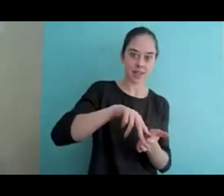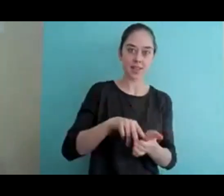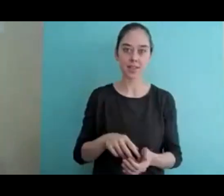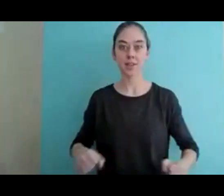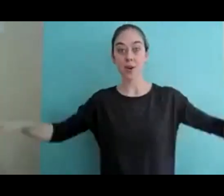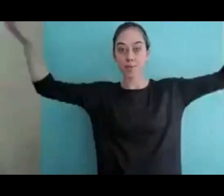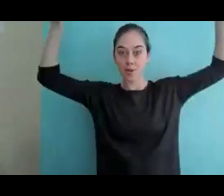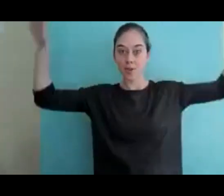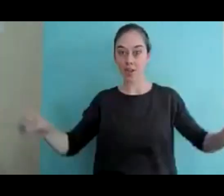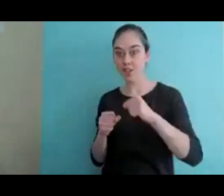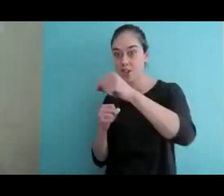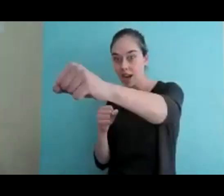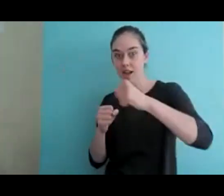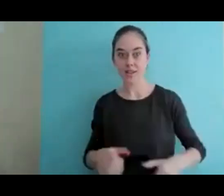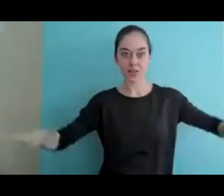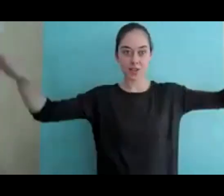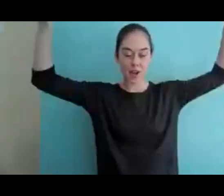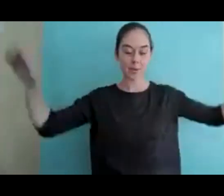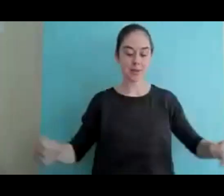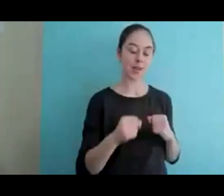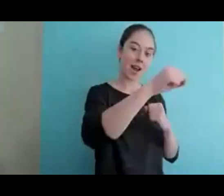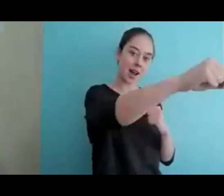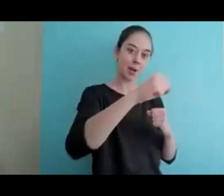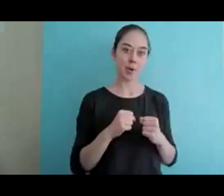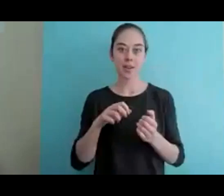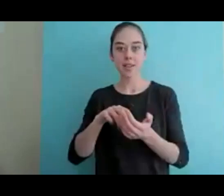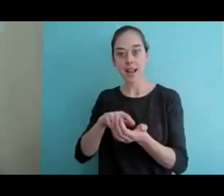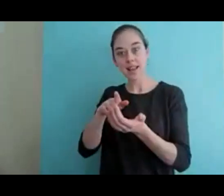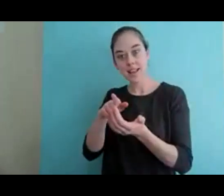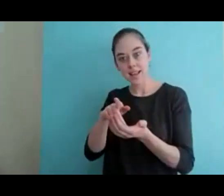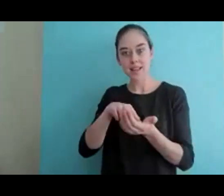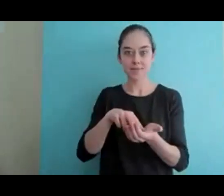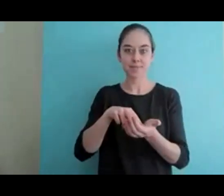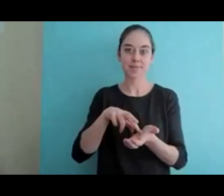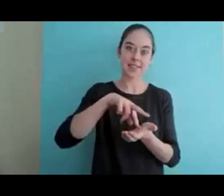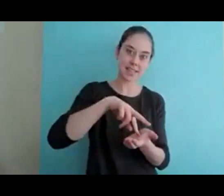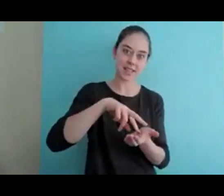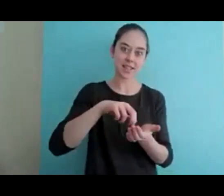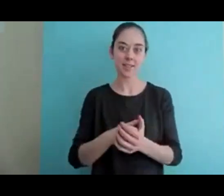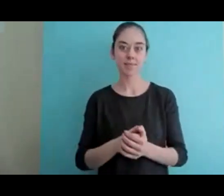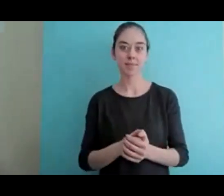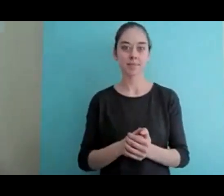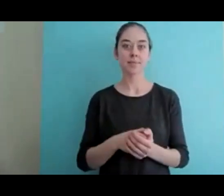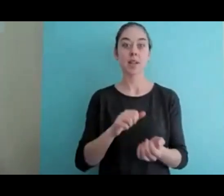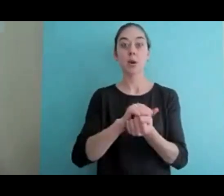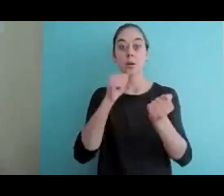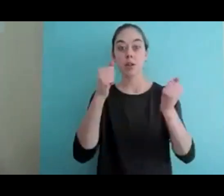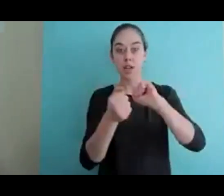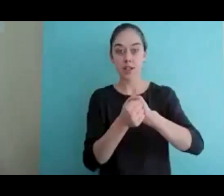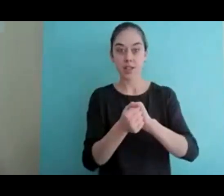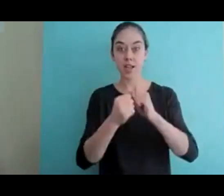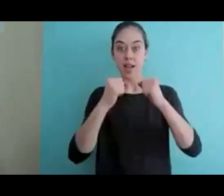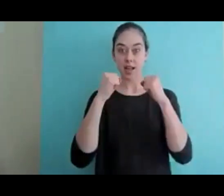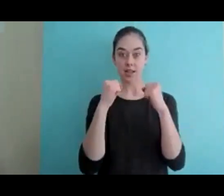Jumping jack, jab. Jumping jack, jab. Jumping jack, kick. Jumping jack, kick. Okay, change. Hands